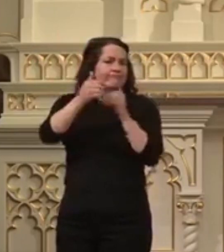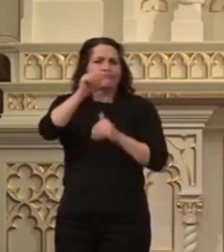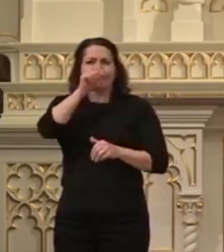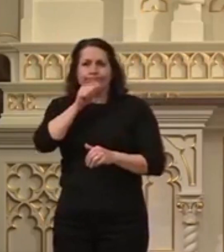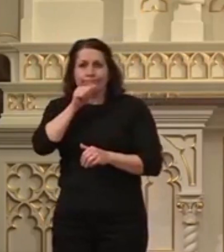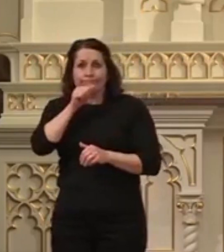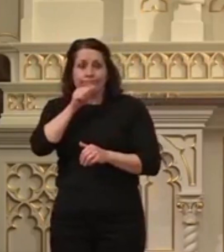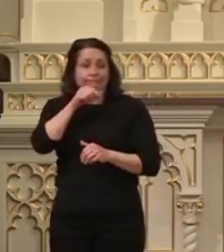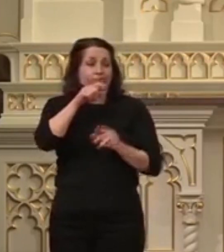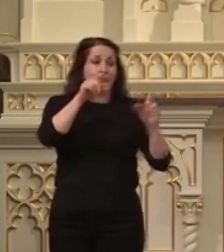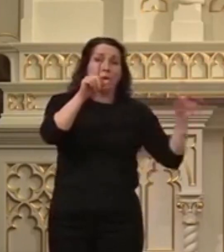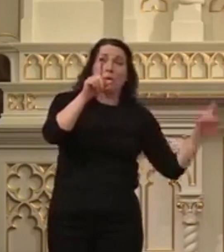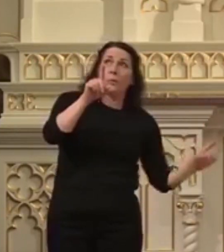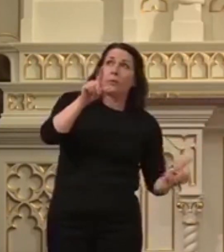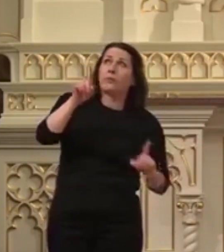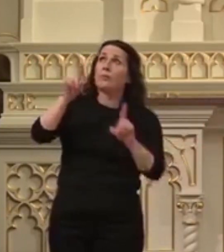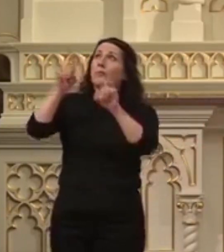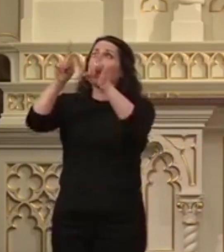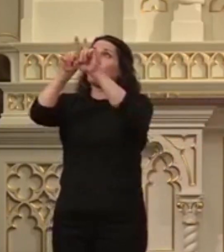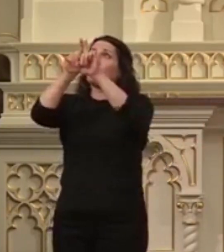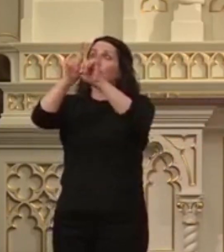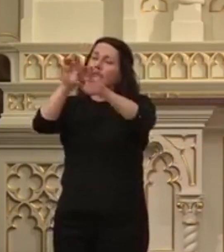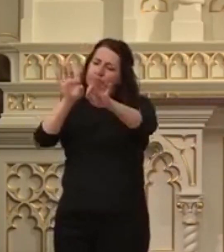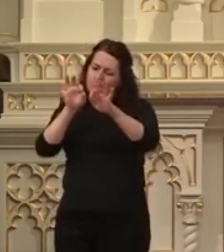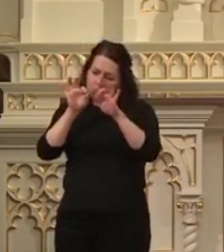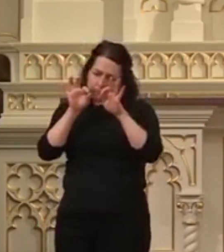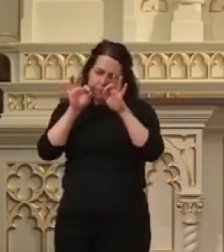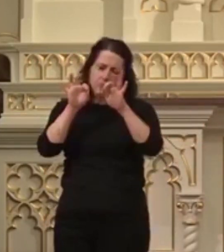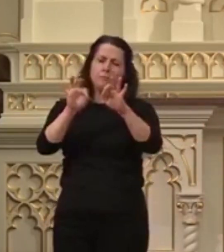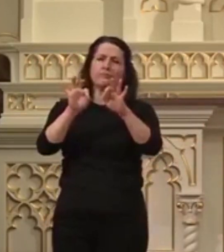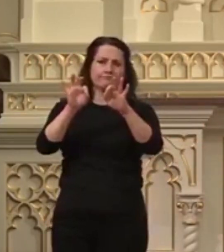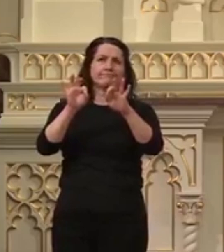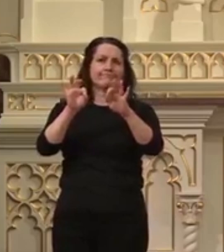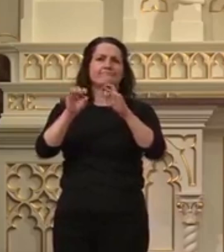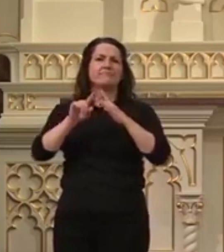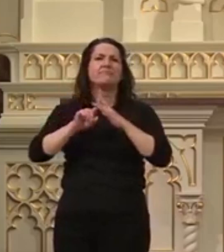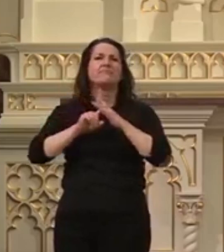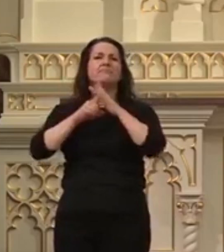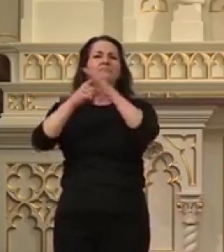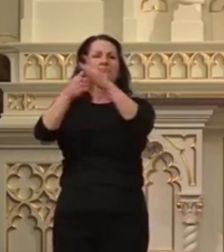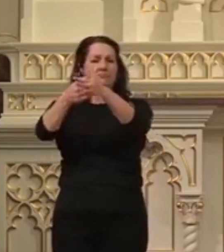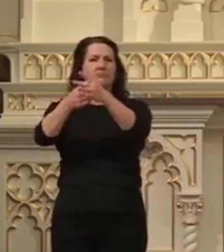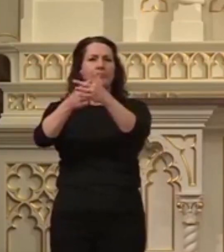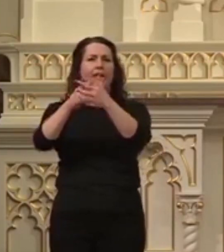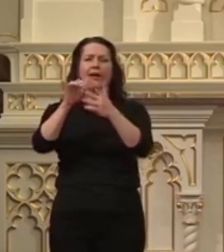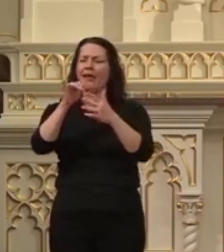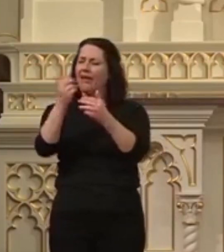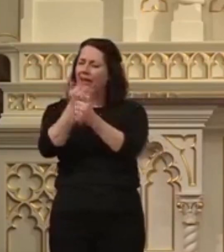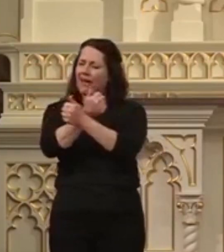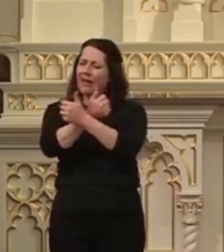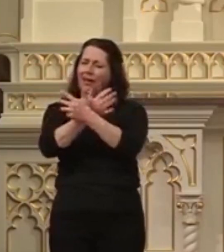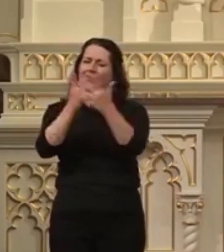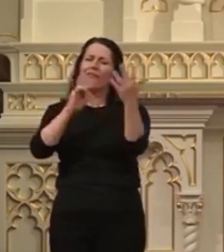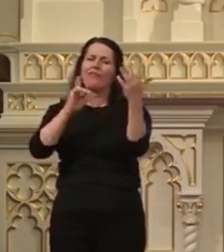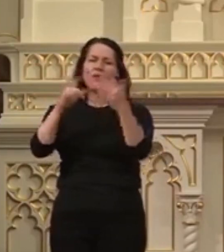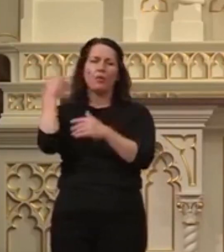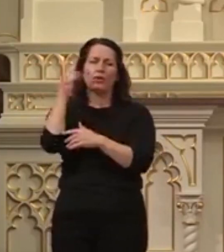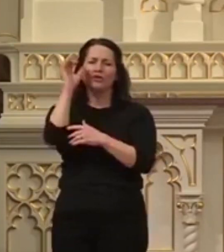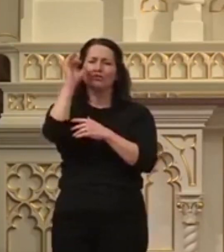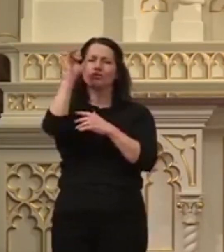made perfect, he became the source of eternal salvation for all that would obey him.